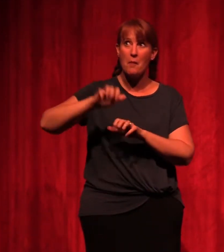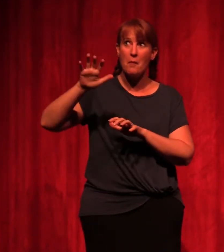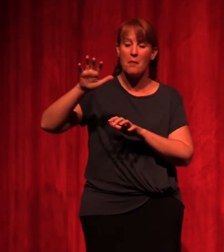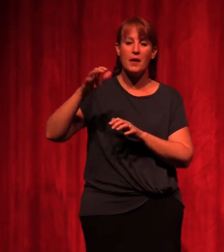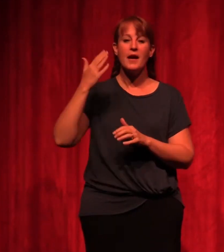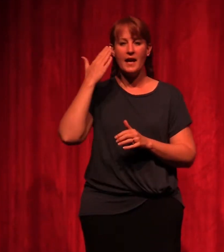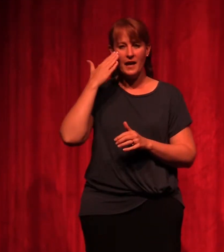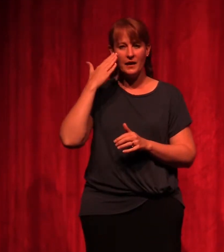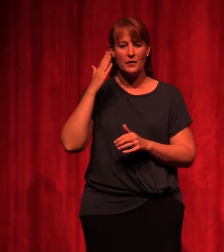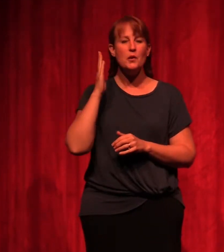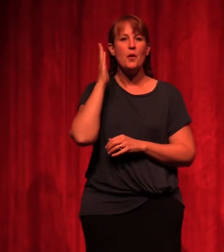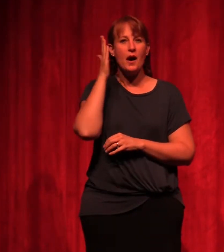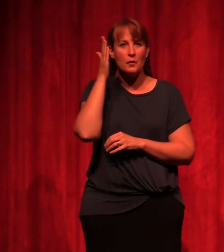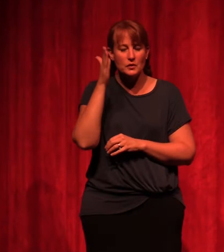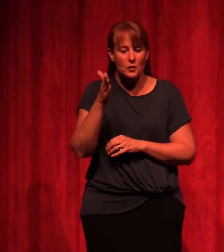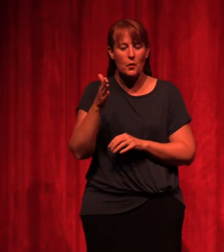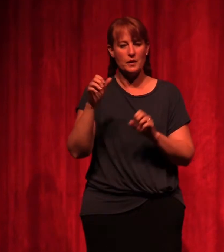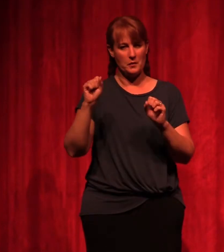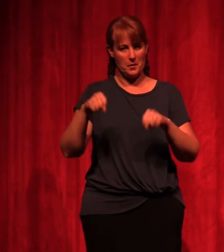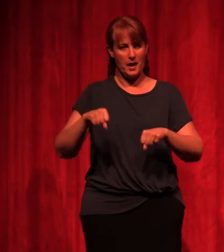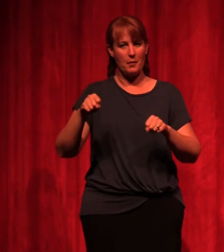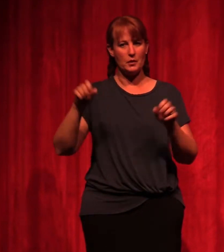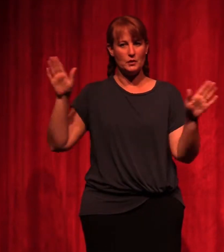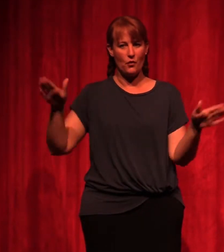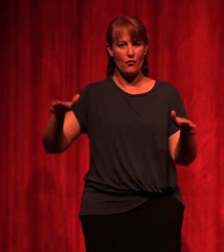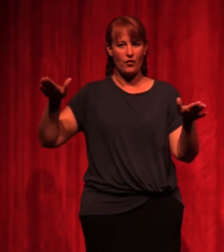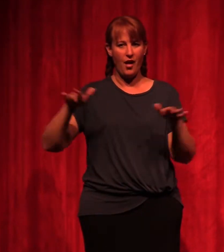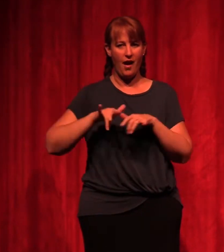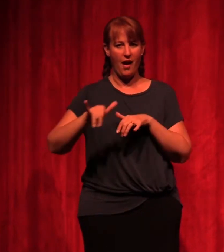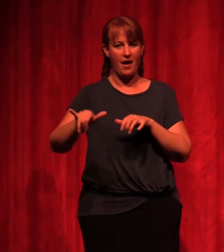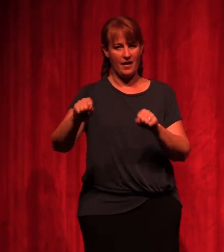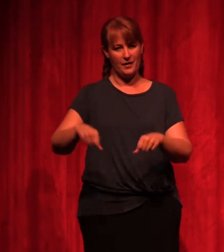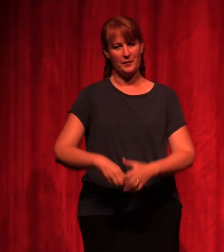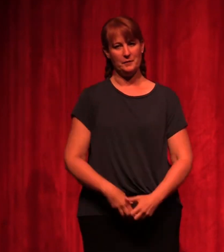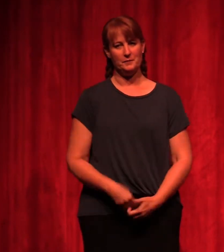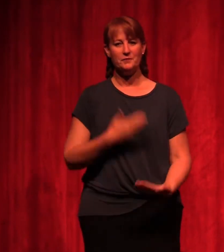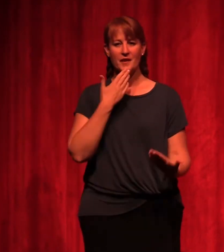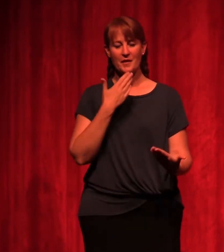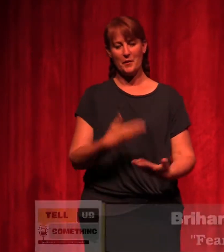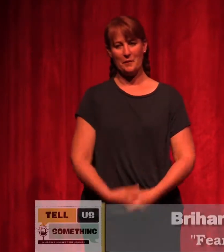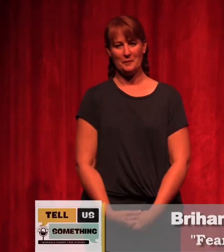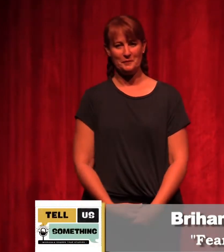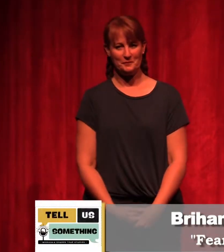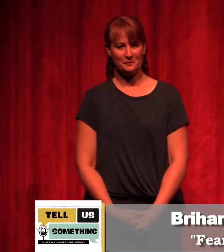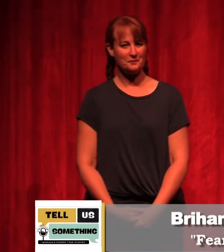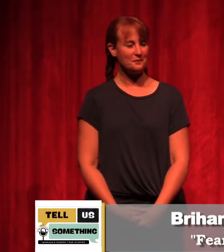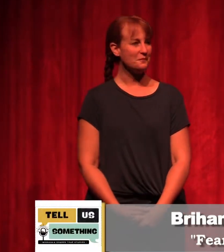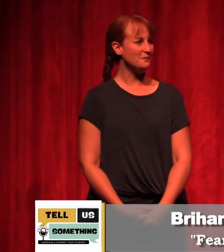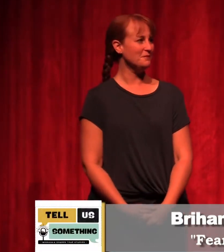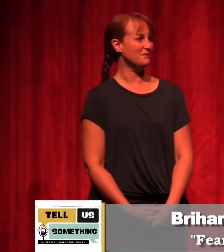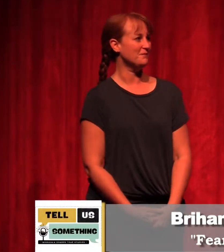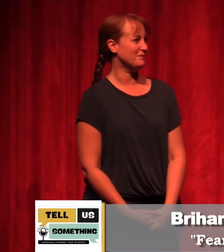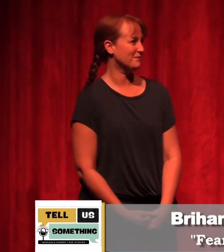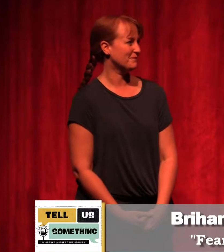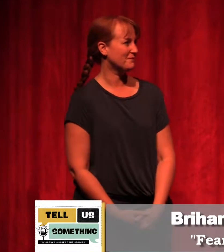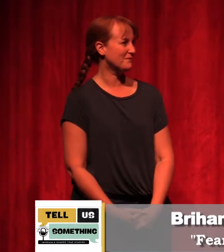and I knew I was going to be able to fly off. Thank you.